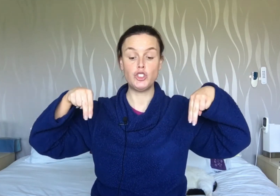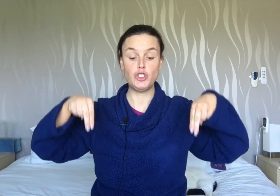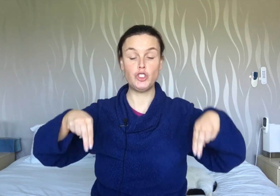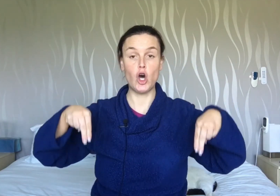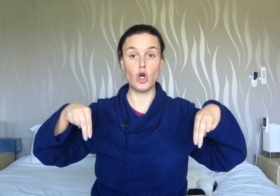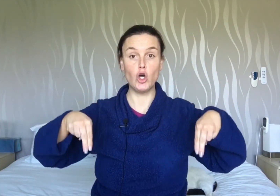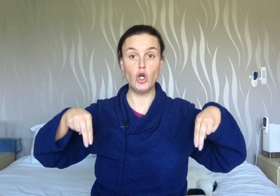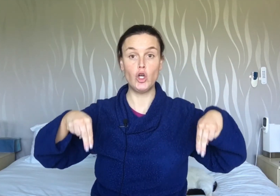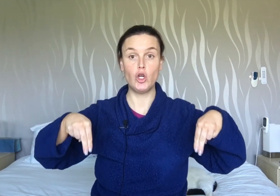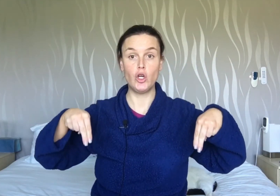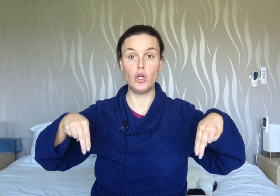Dog.